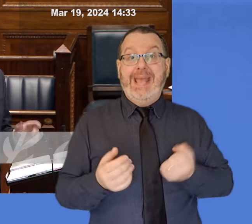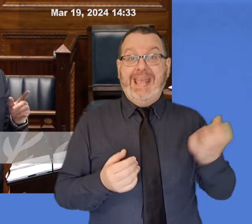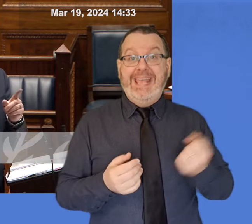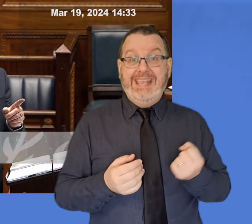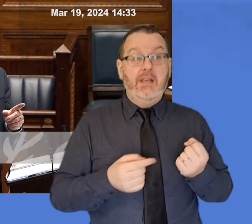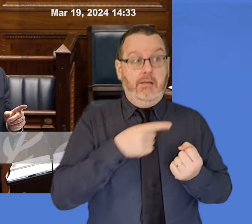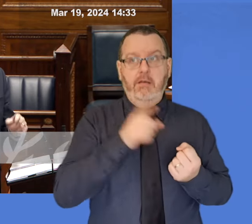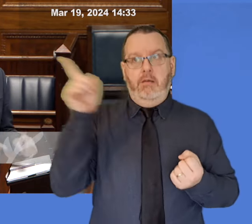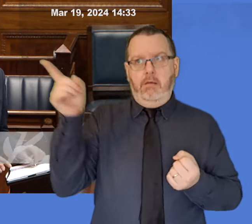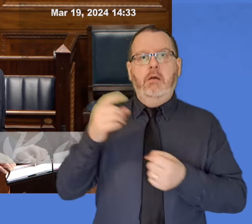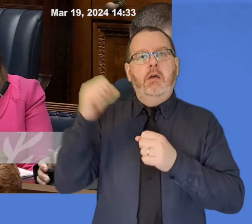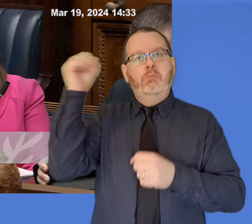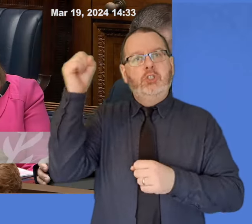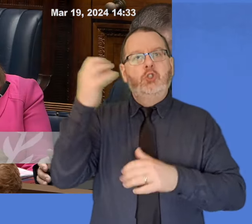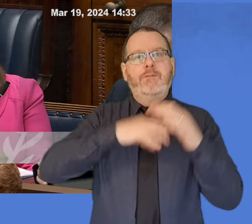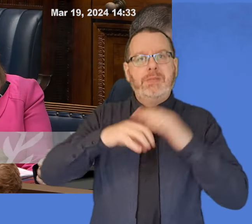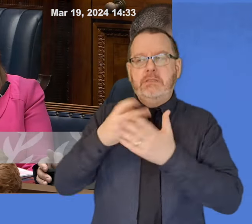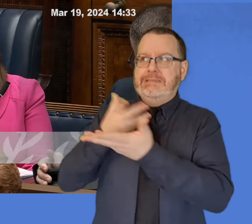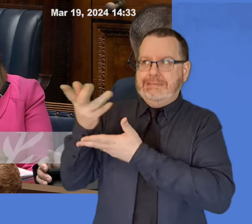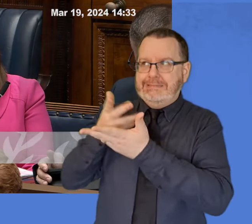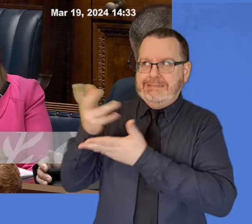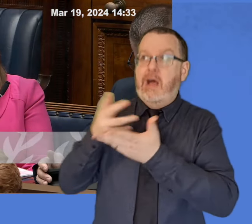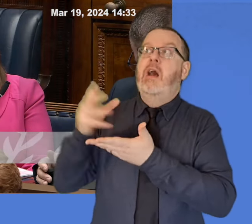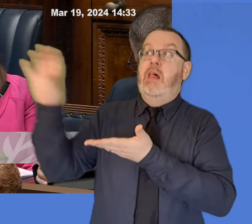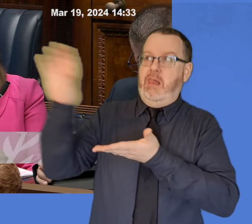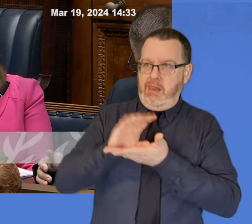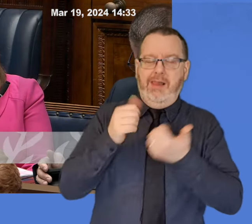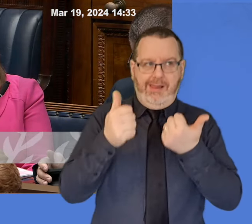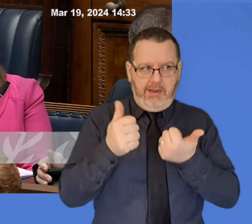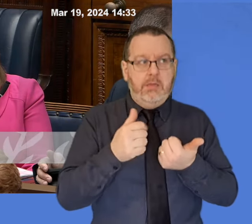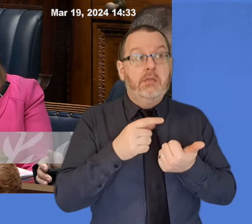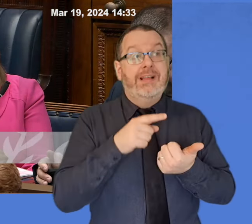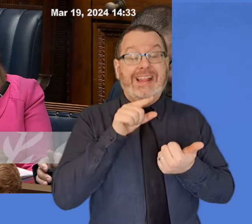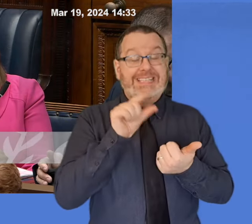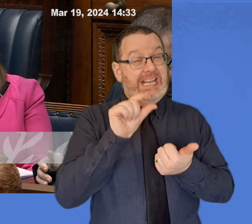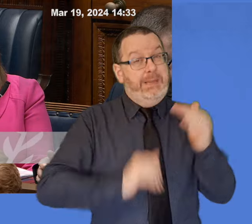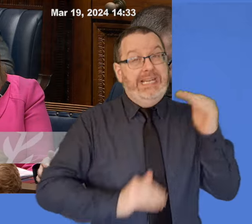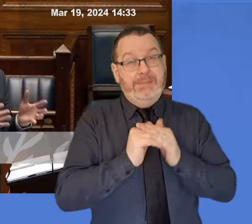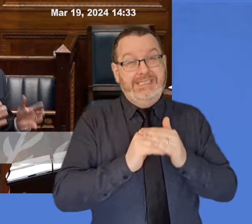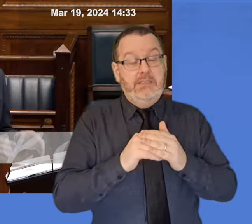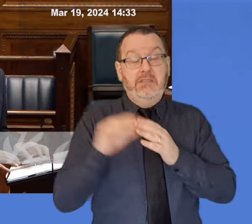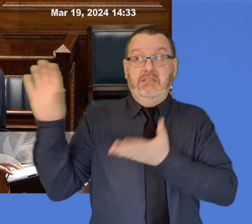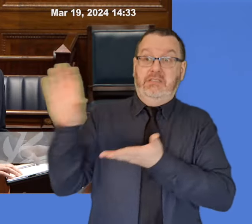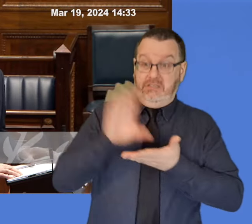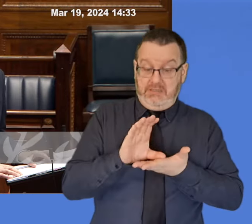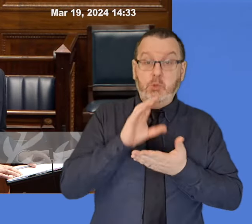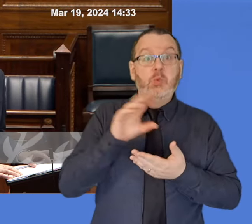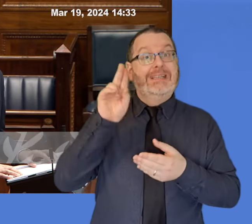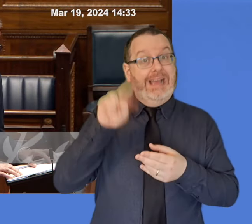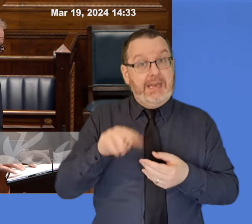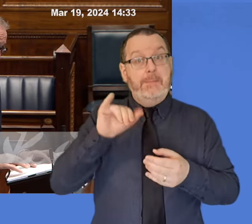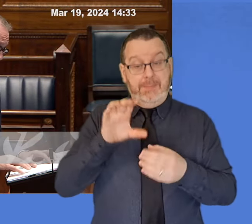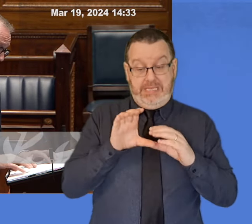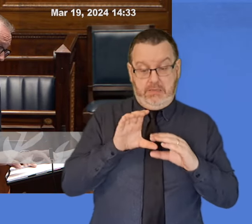pay, which was defined by the British government, and the finance minister has tried to stretch that as far as she can, but that gives us a set amount with which to